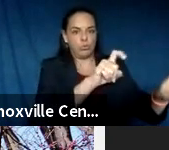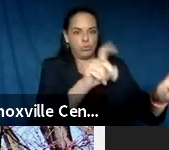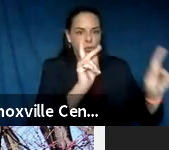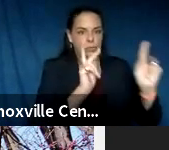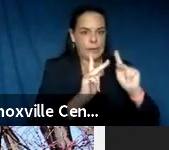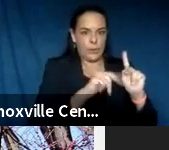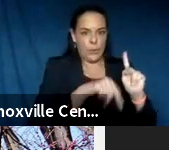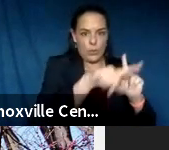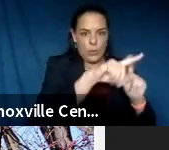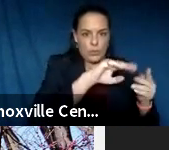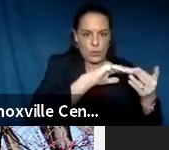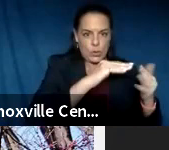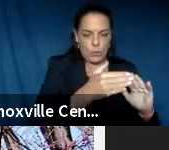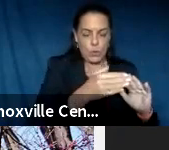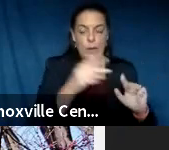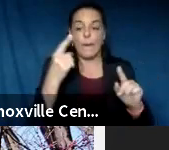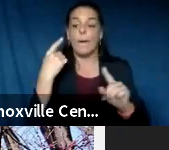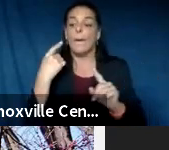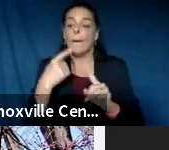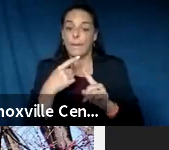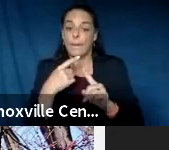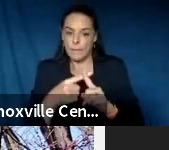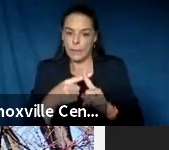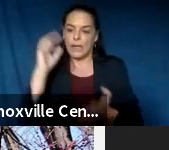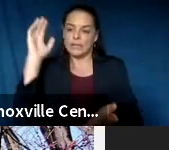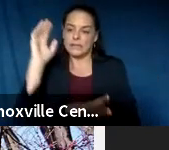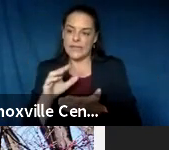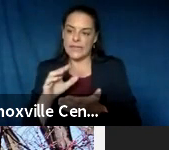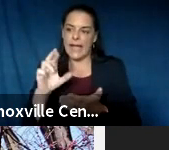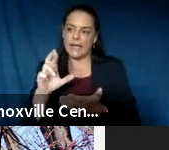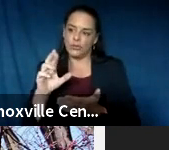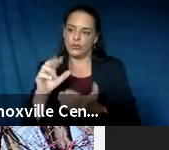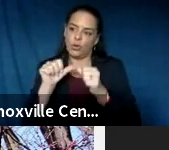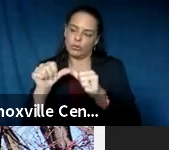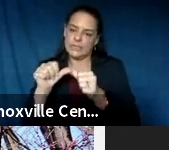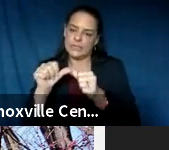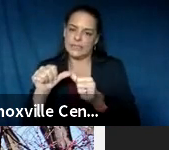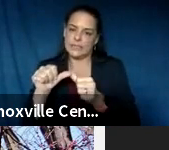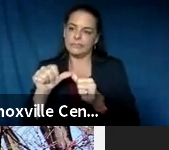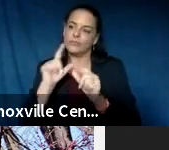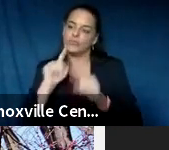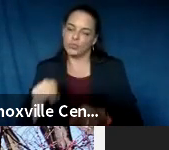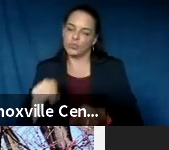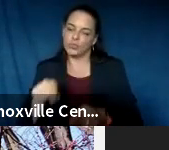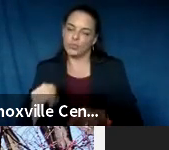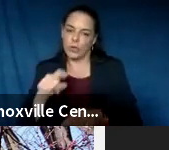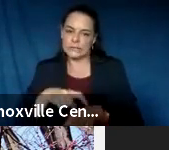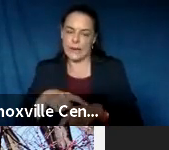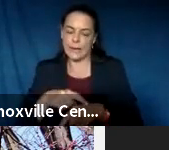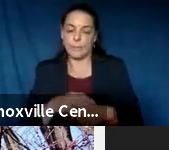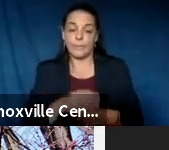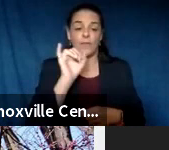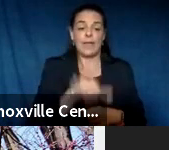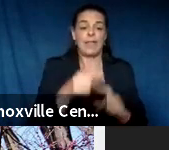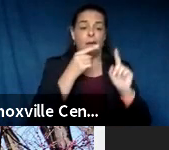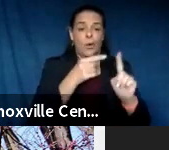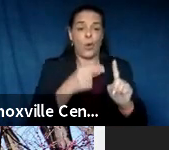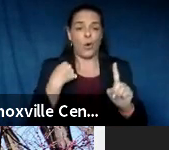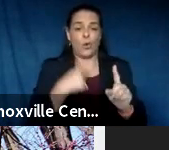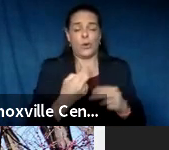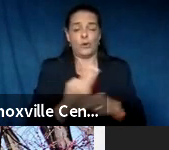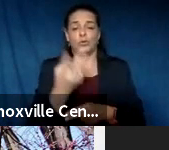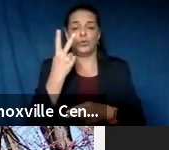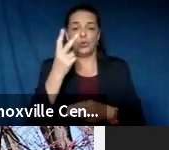increased diagnostic testing with consistent or decreased test result reporting turnaround time. For this benchmark, we are utilizing 2